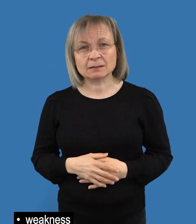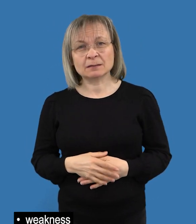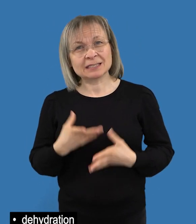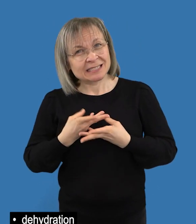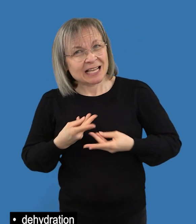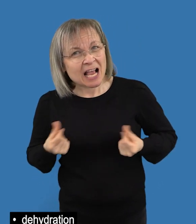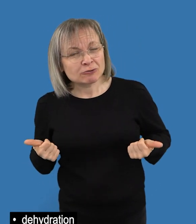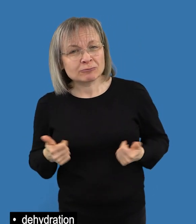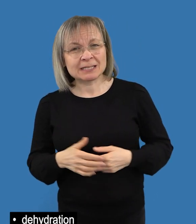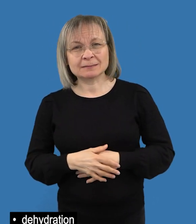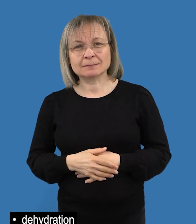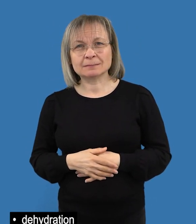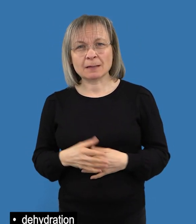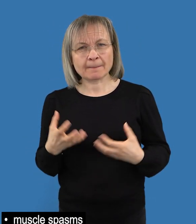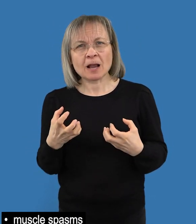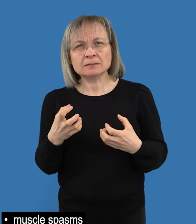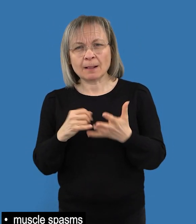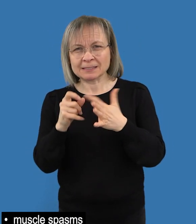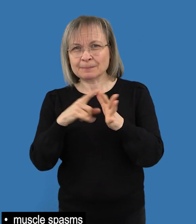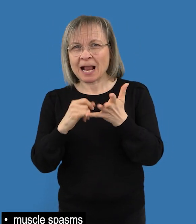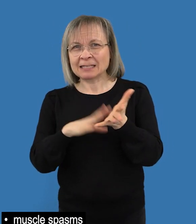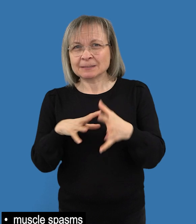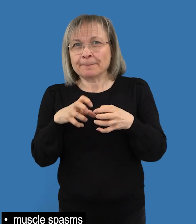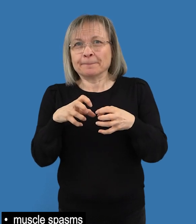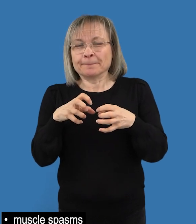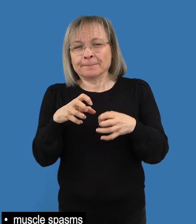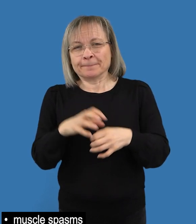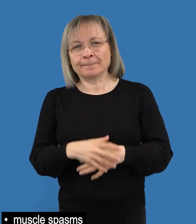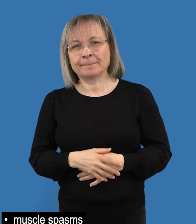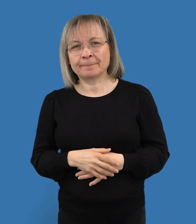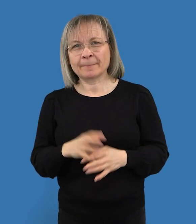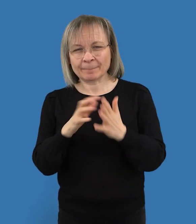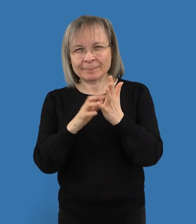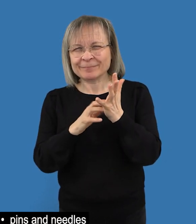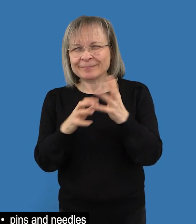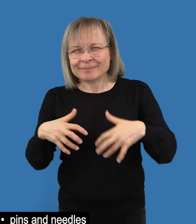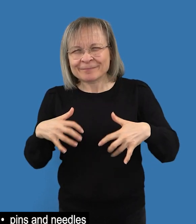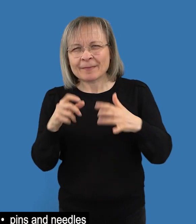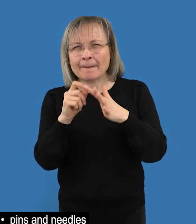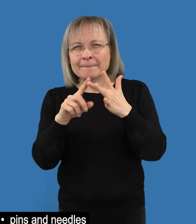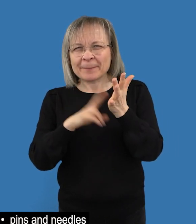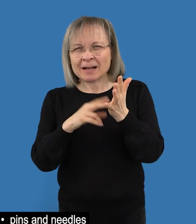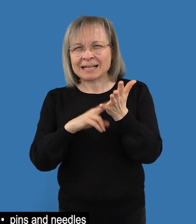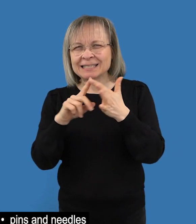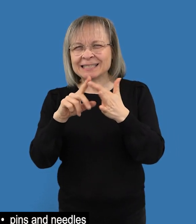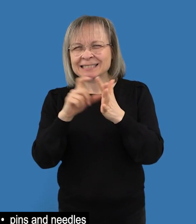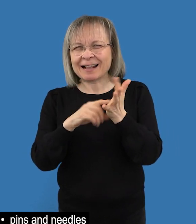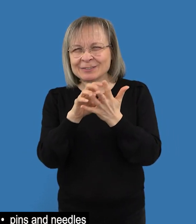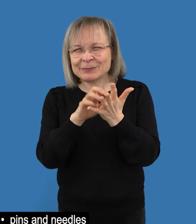weakness, dehydration, muscle spasms, pins and needles,